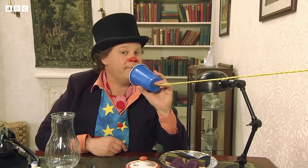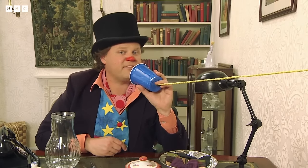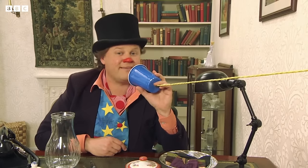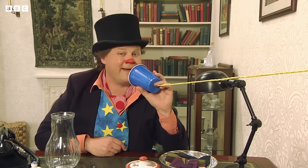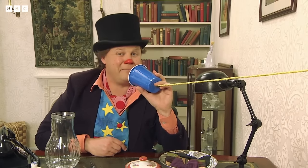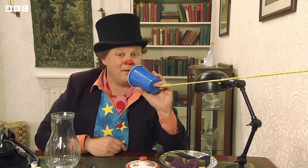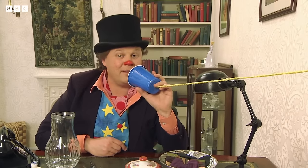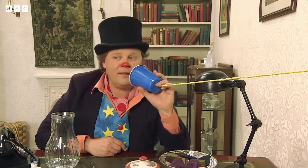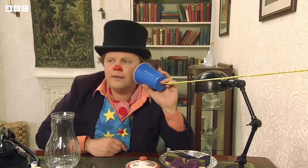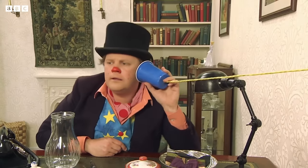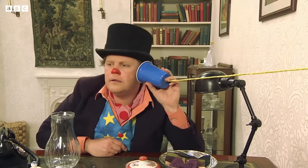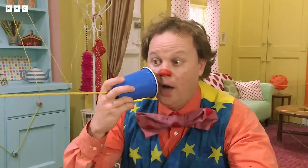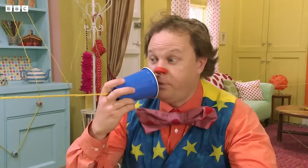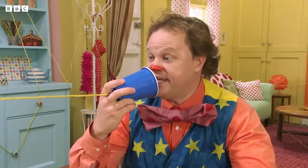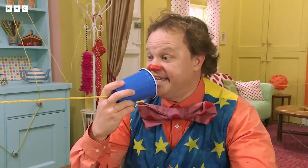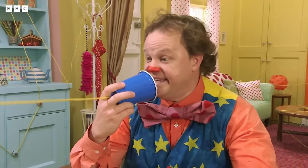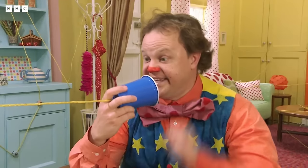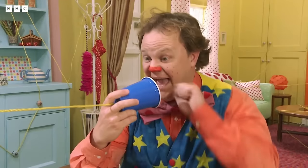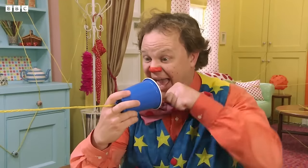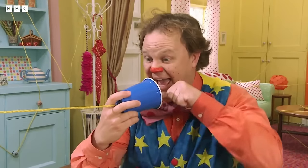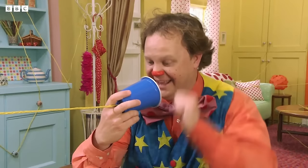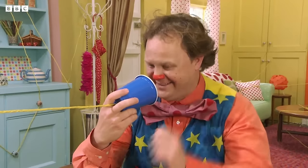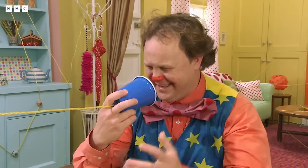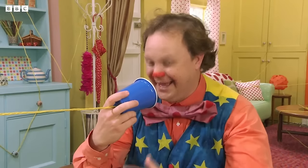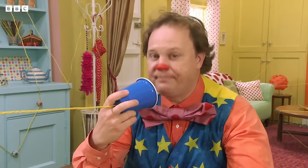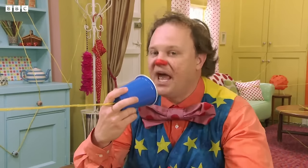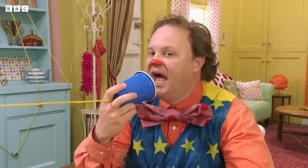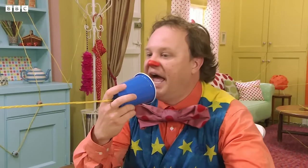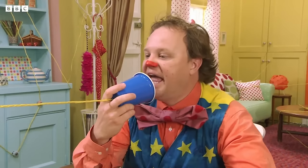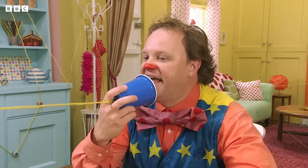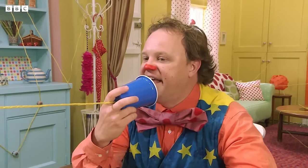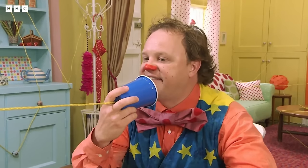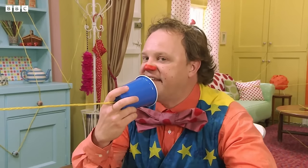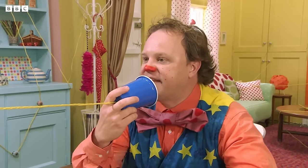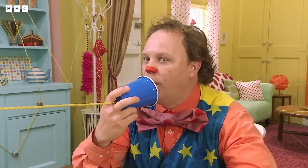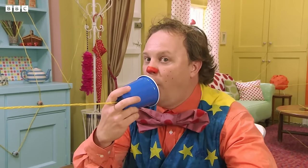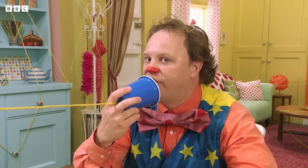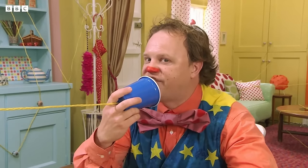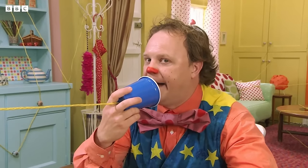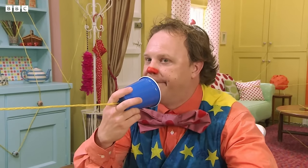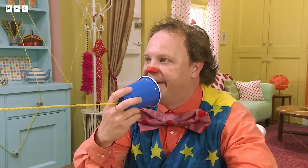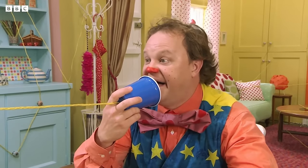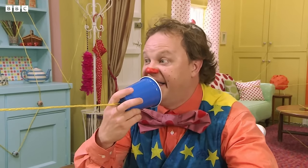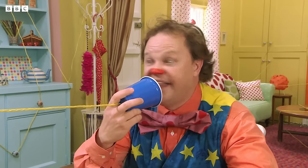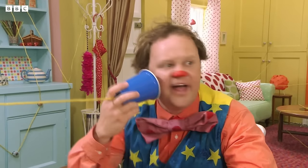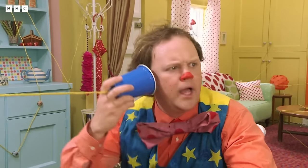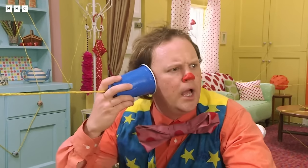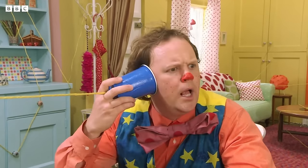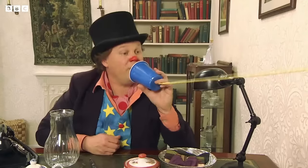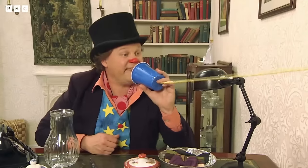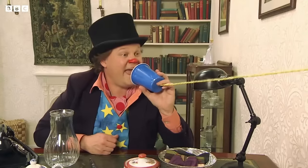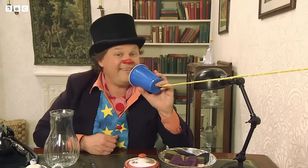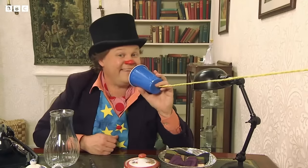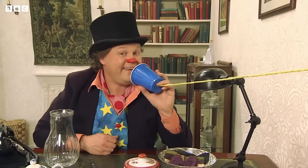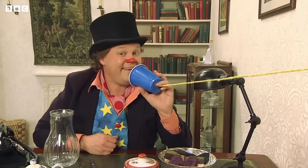Mr Tumble? Yes! Is this Lord Tumble? Well, yes, it